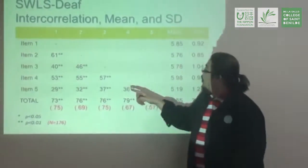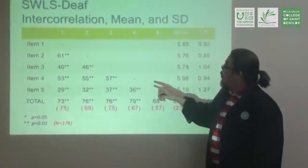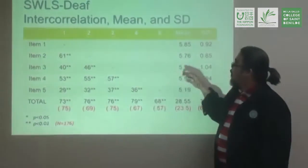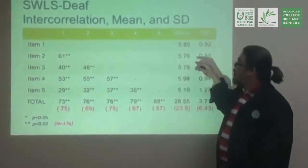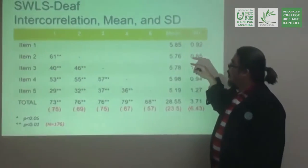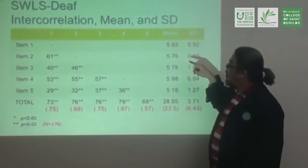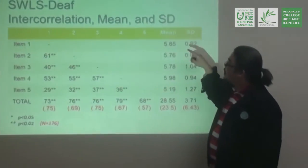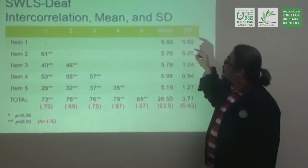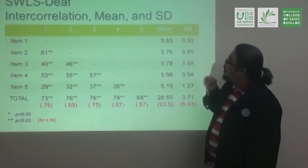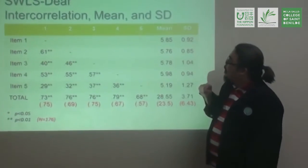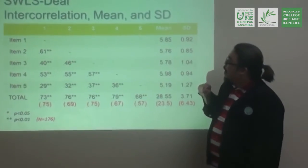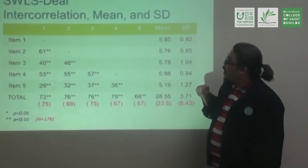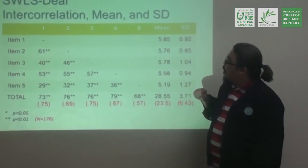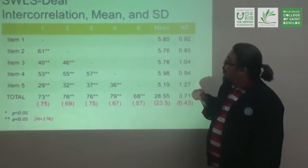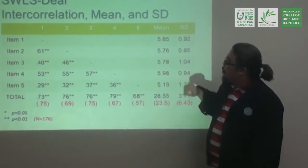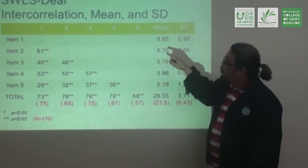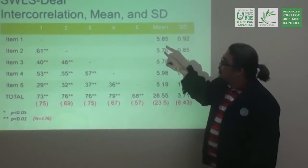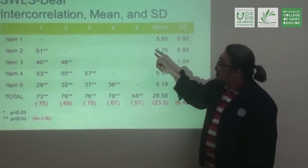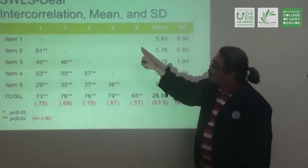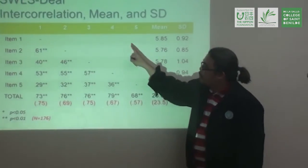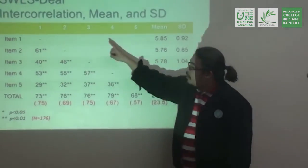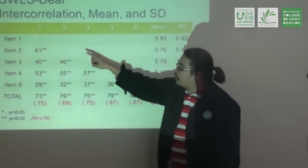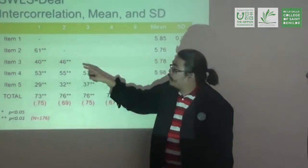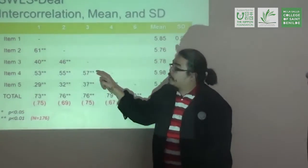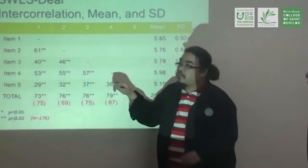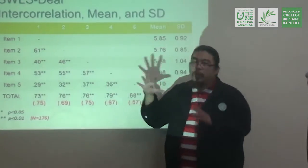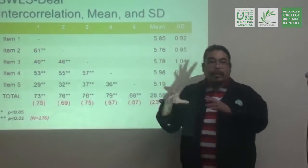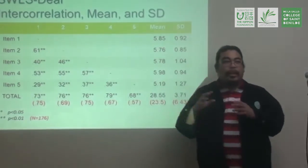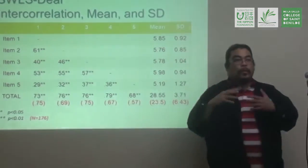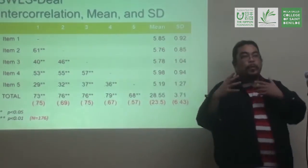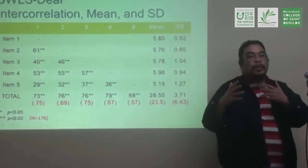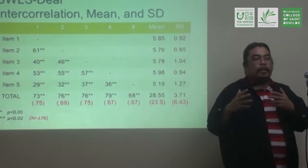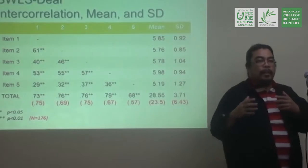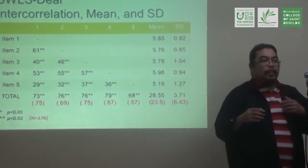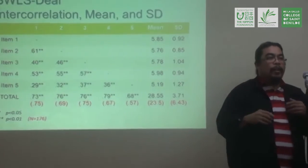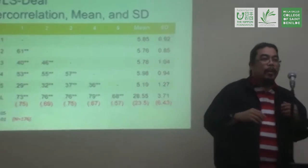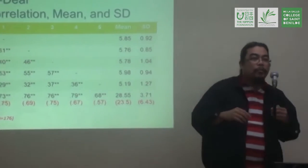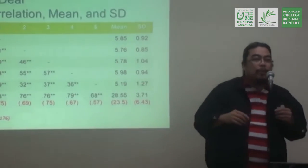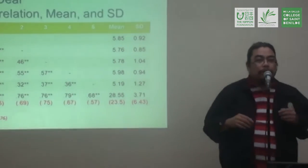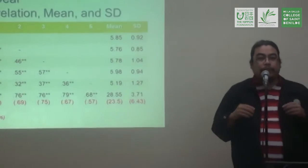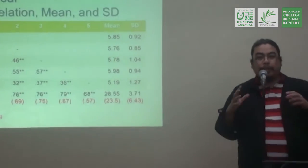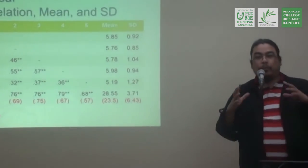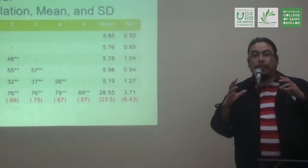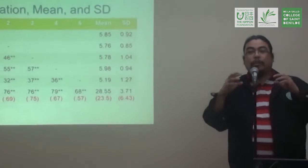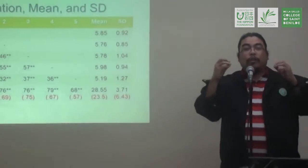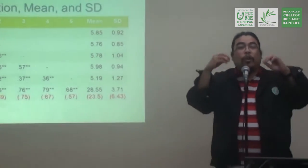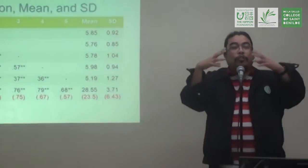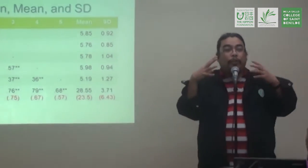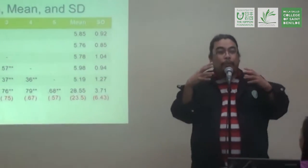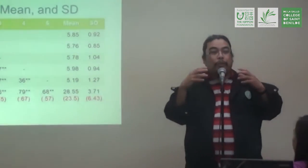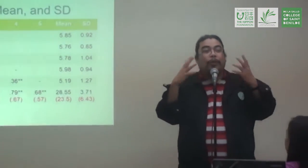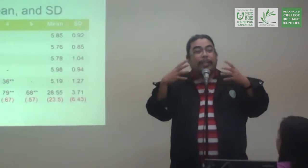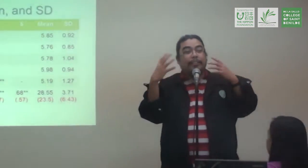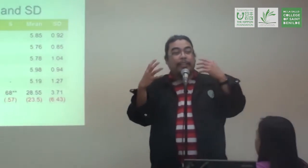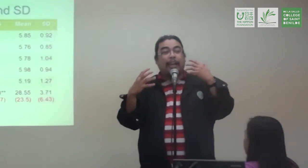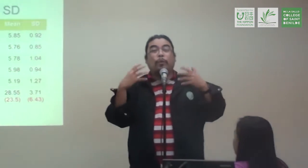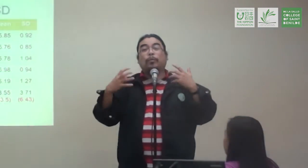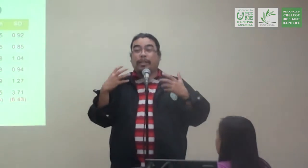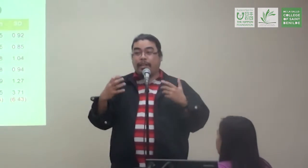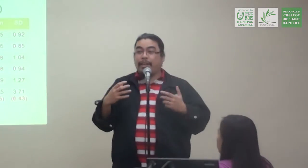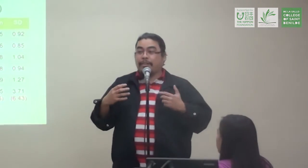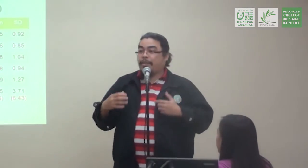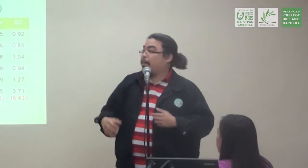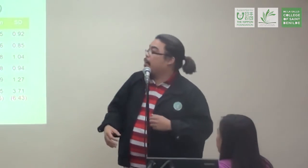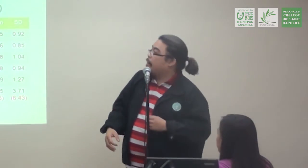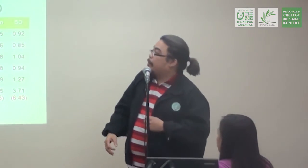items versus how they correlate one another, how much they would contribute or interact